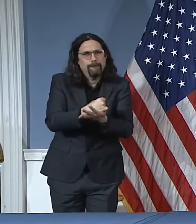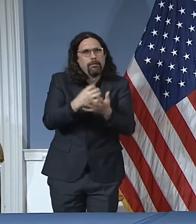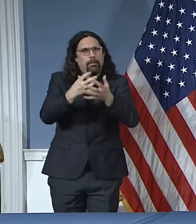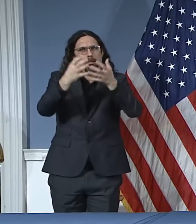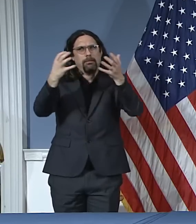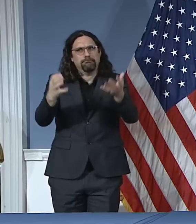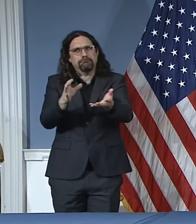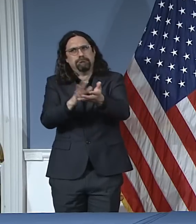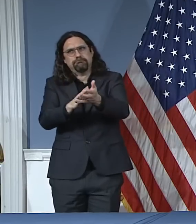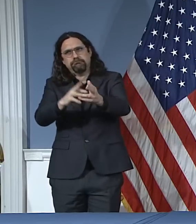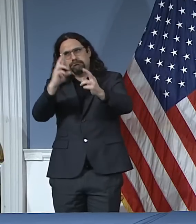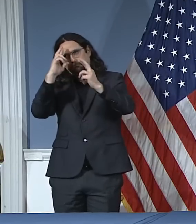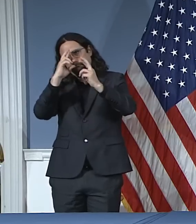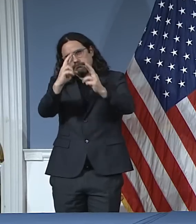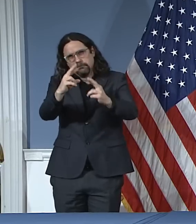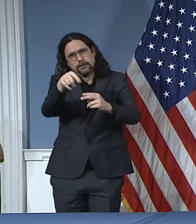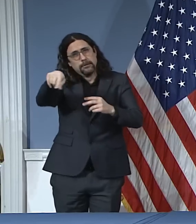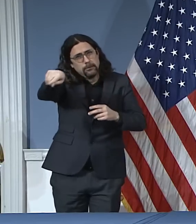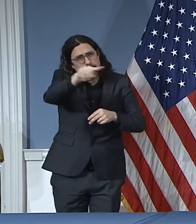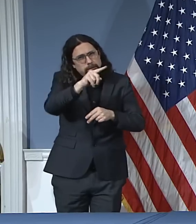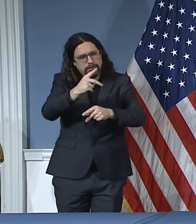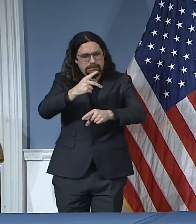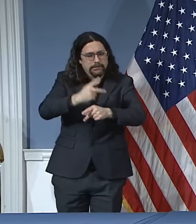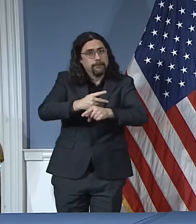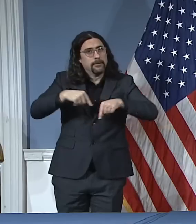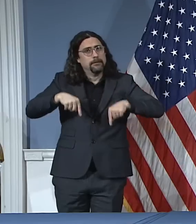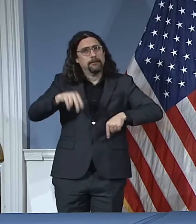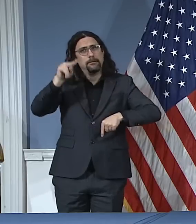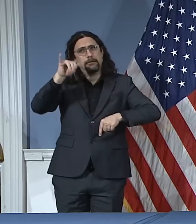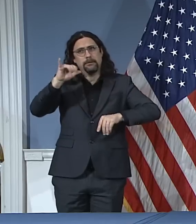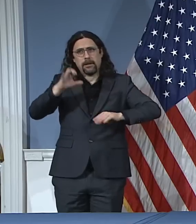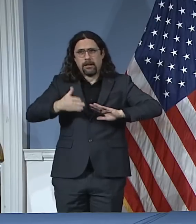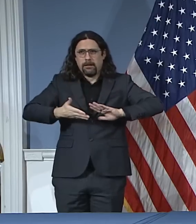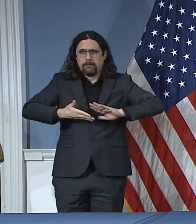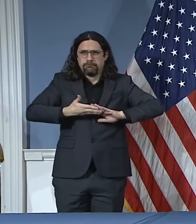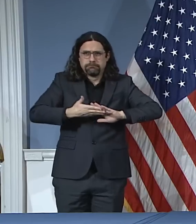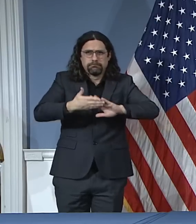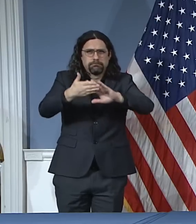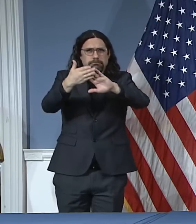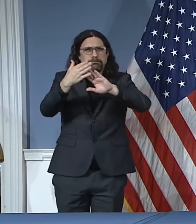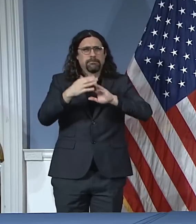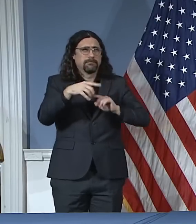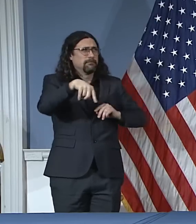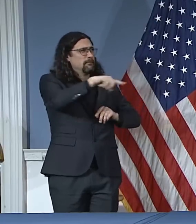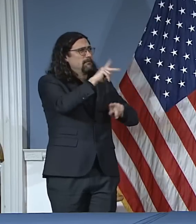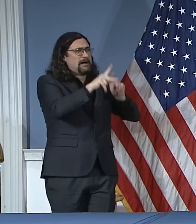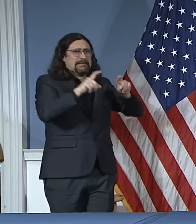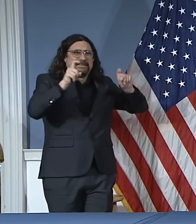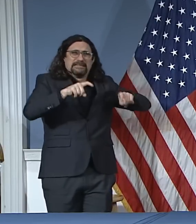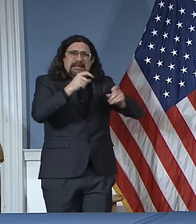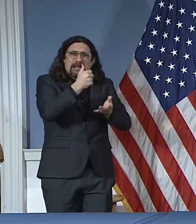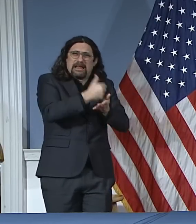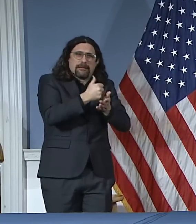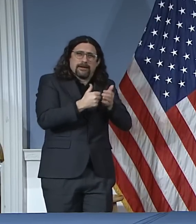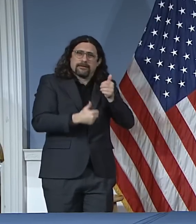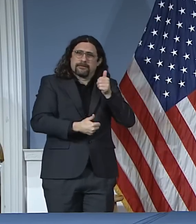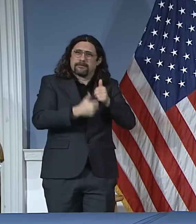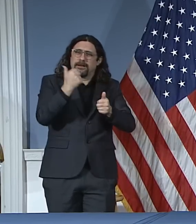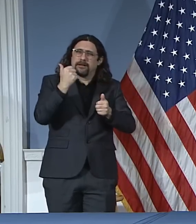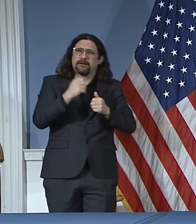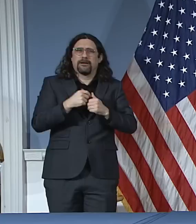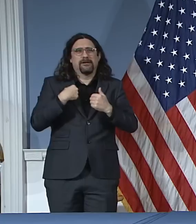and ensuring the people who need help the most are getting it. So thank you from the bottom of my heart. I want